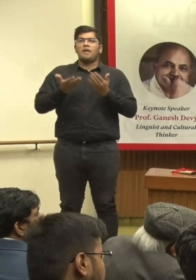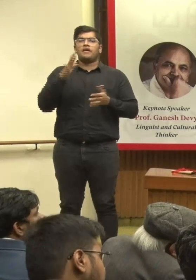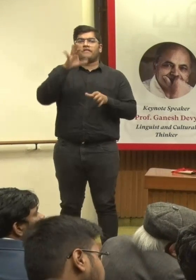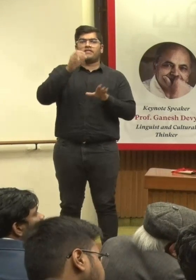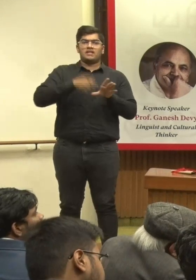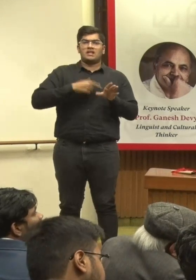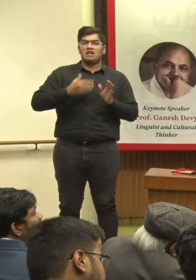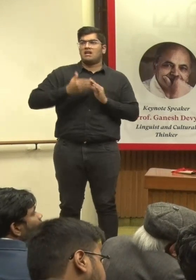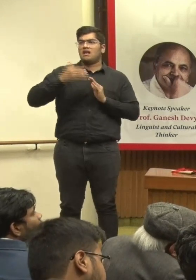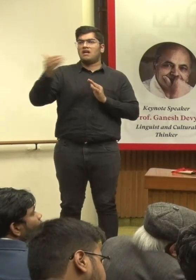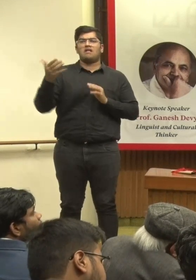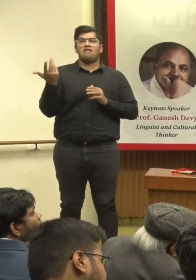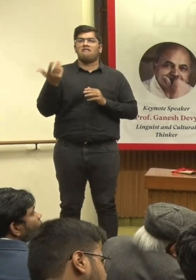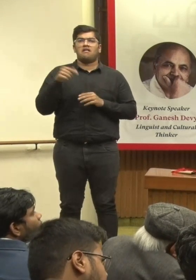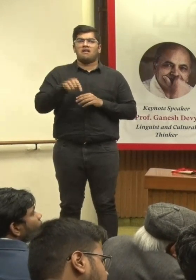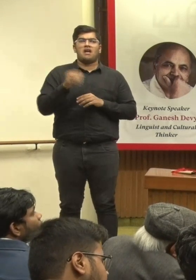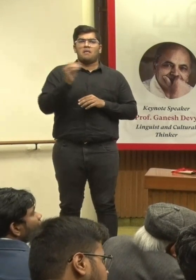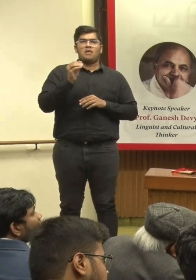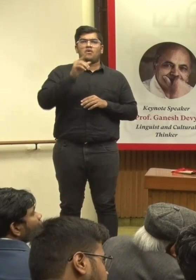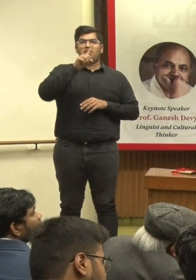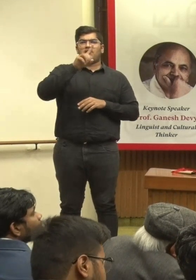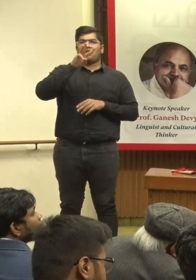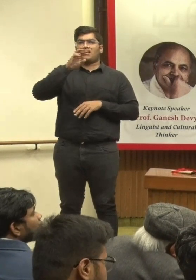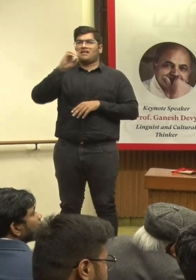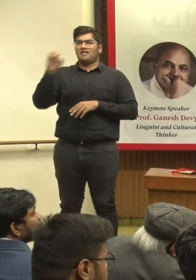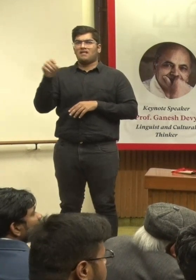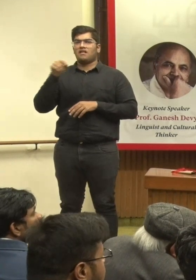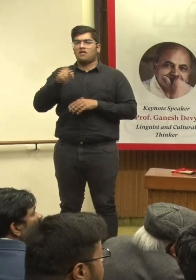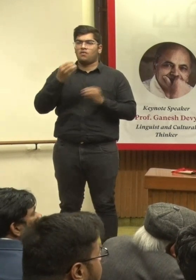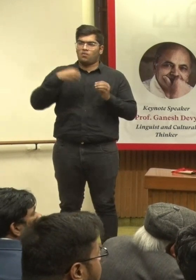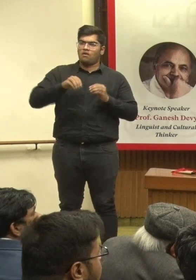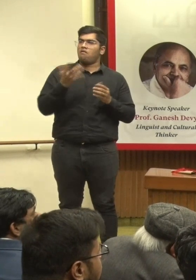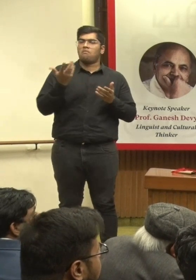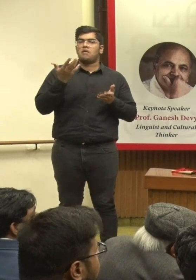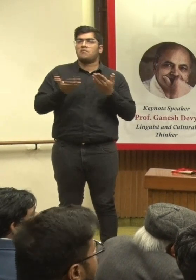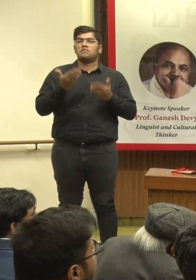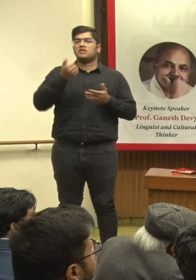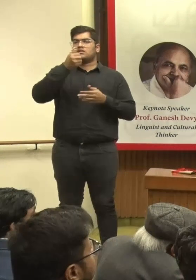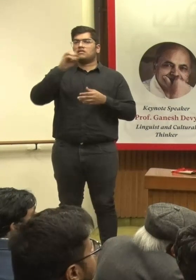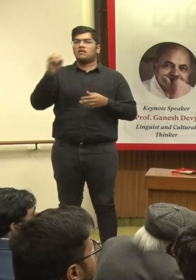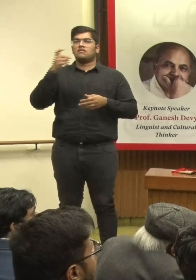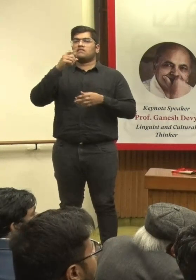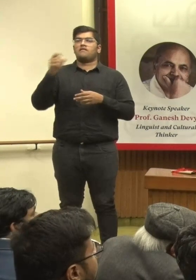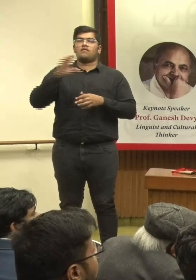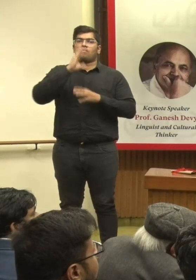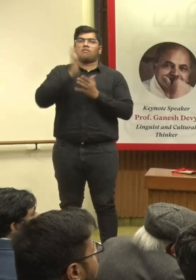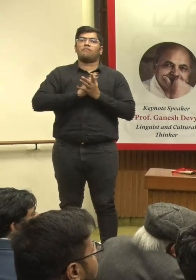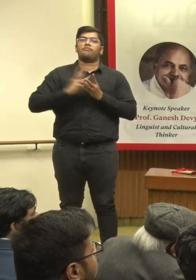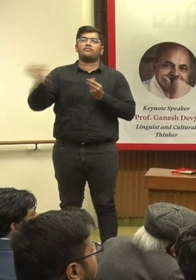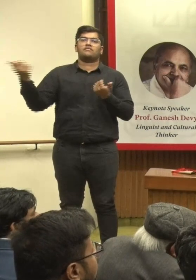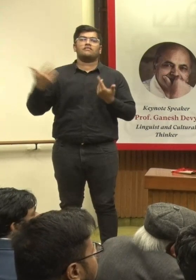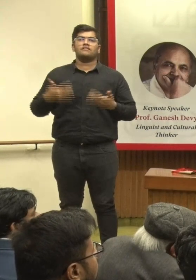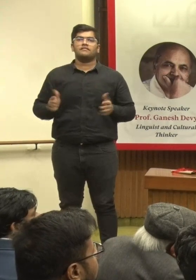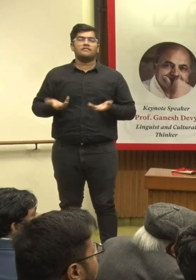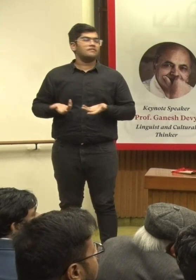the remaining out of those 1100, another 600-700 are going. Just go.